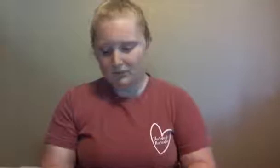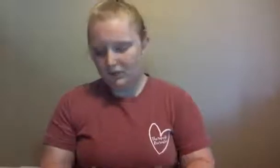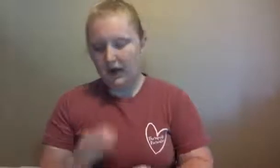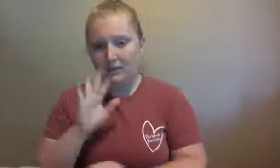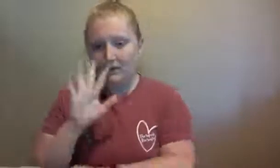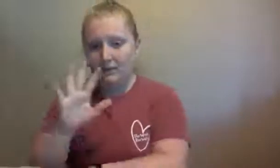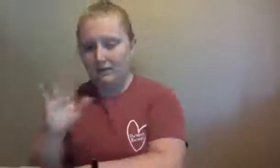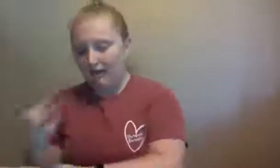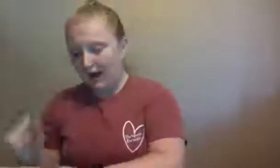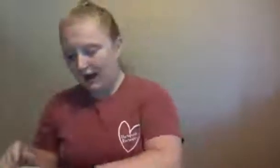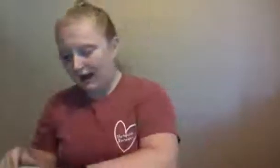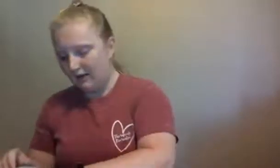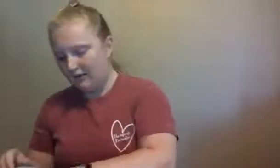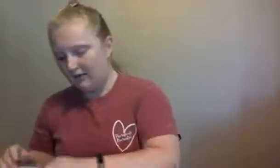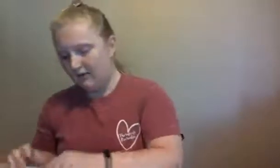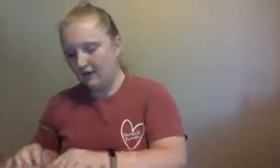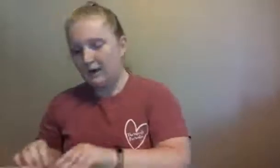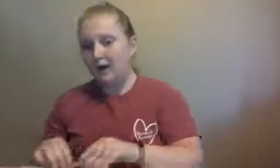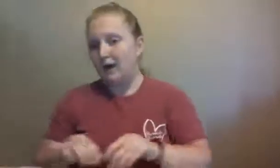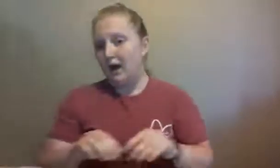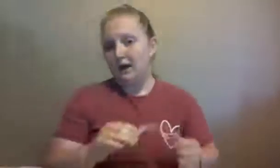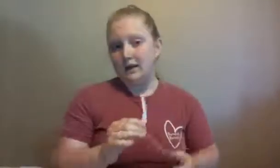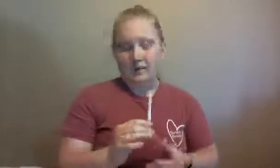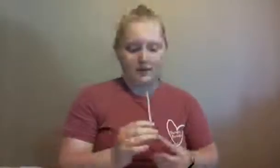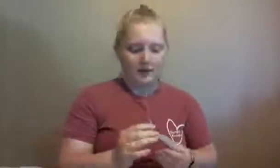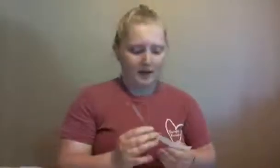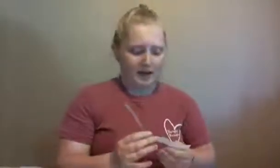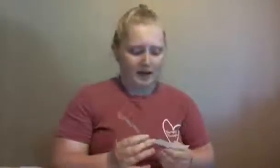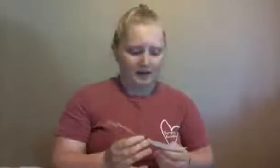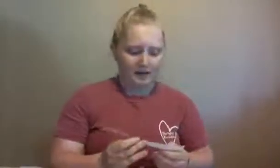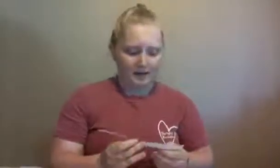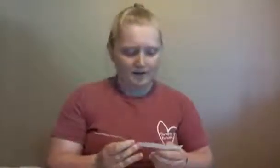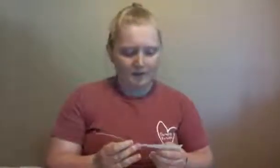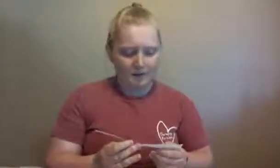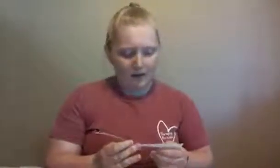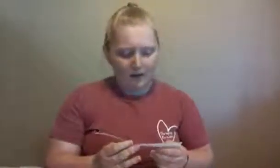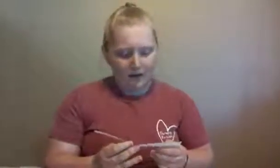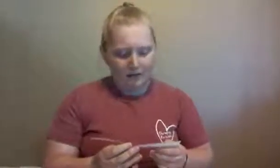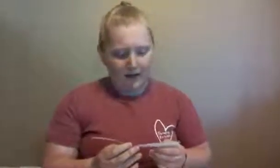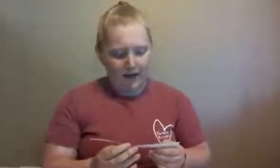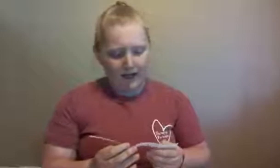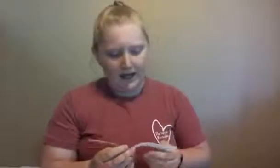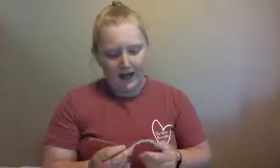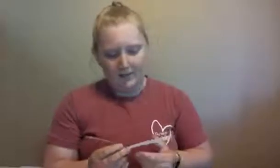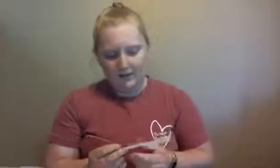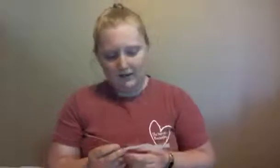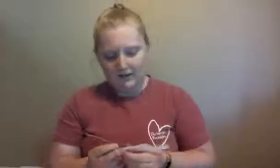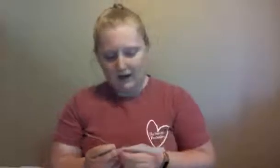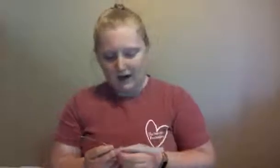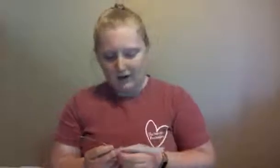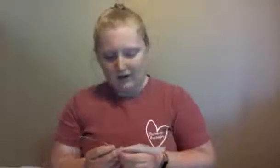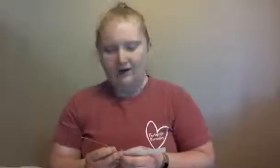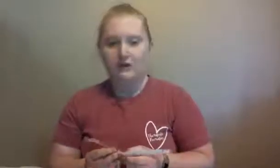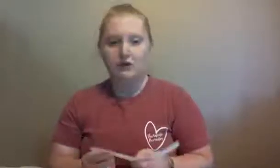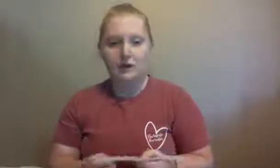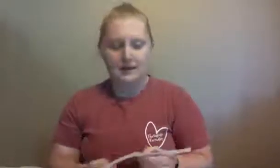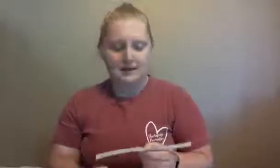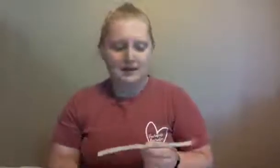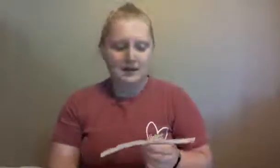So that was number 5. And number 6, flying high up in the sky or in the trees.